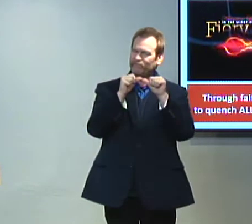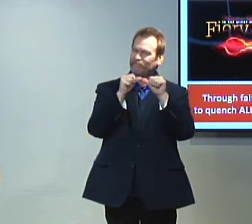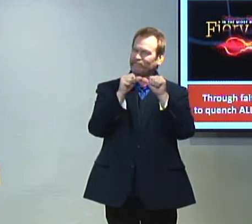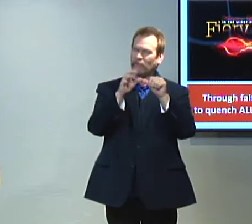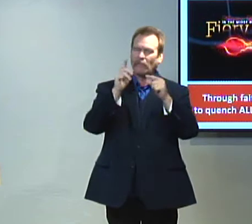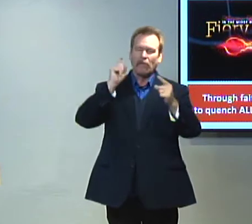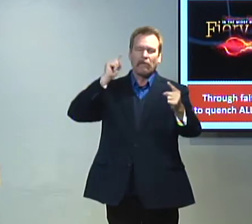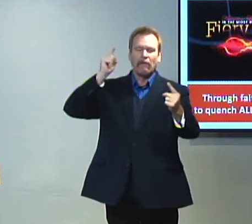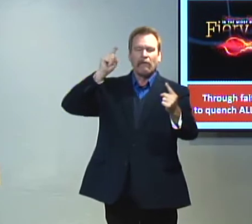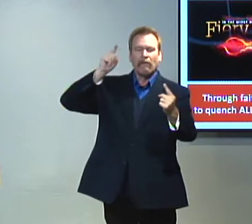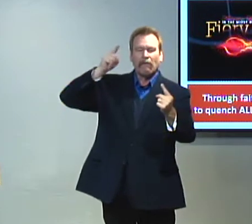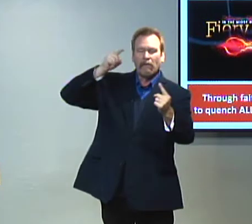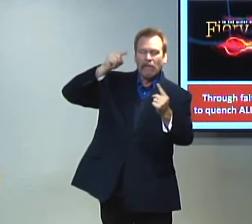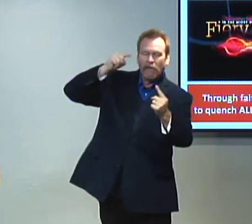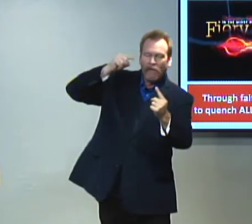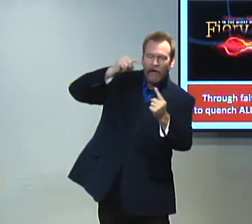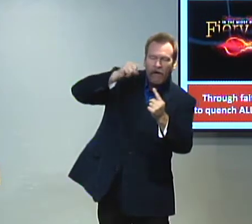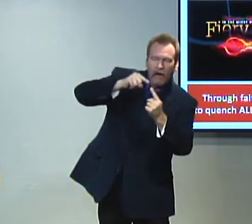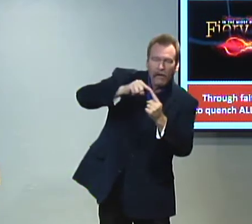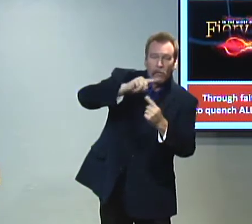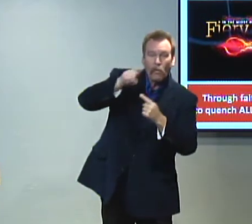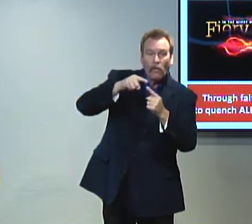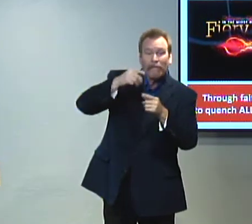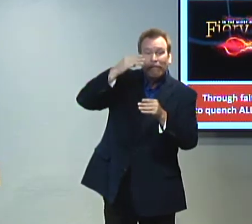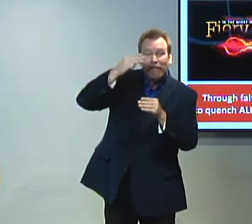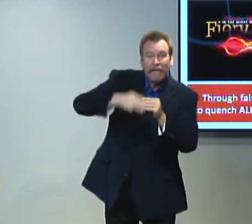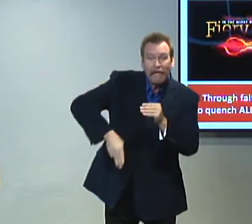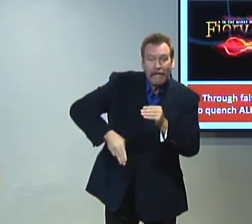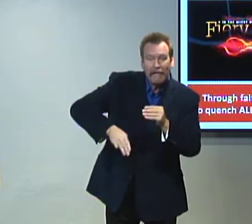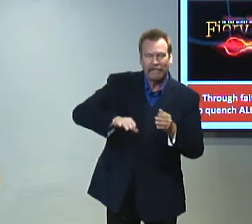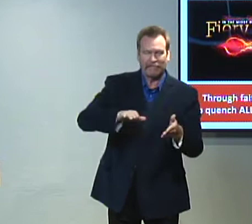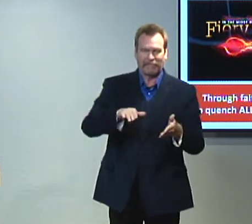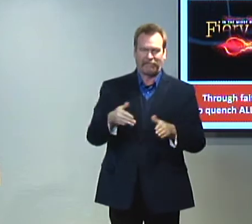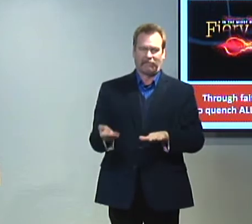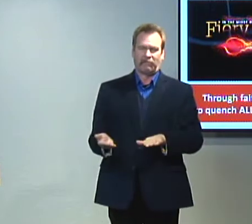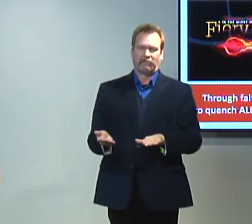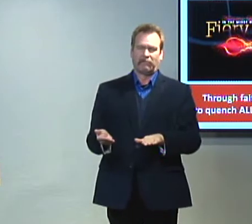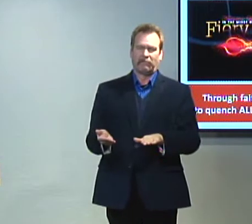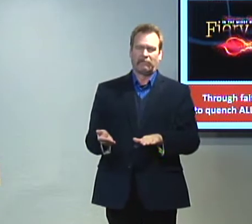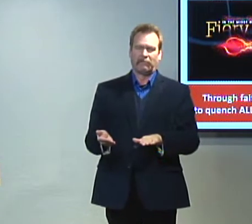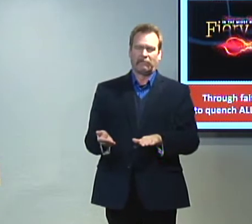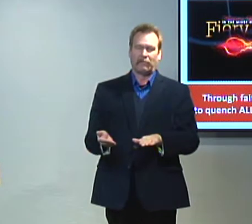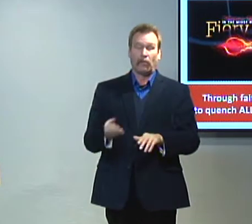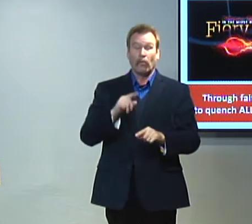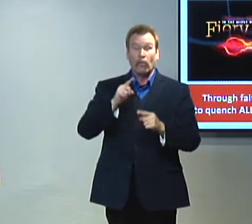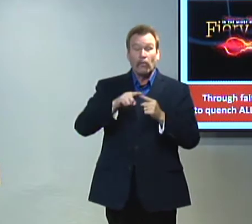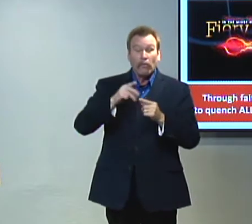firm. We need to keep this shield in front of us so that every arrow that comes will fall short. because otherwise we will die.